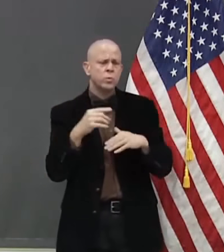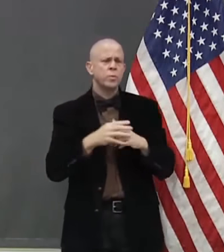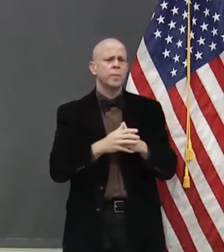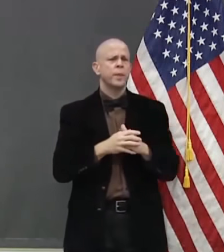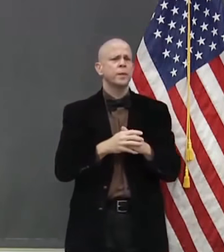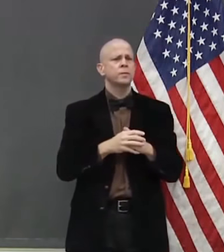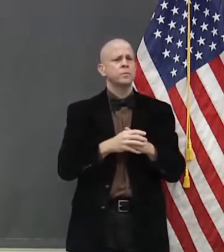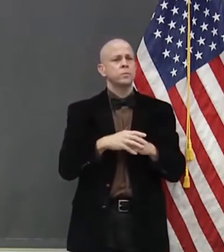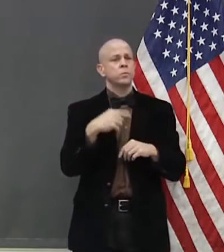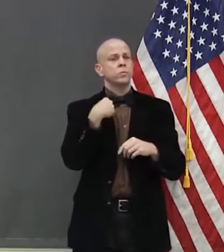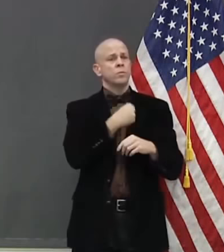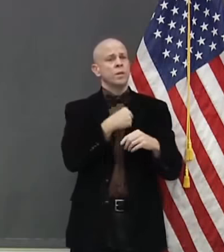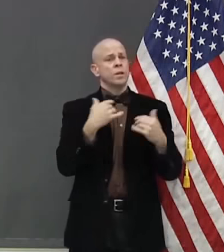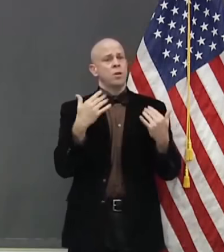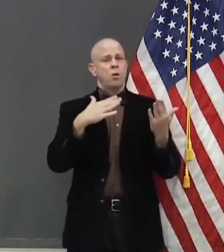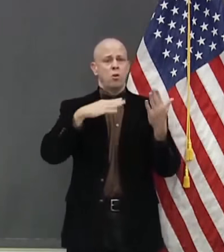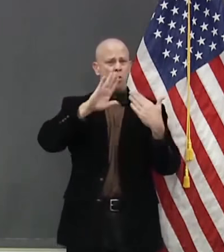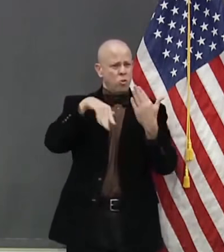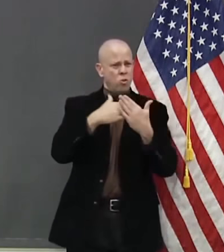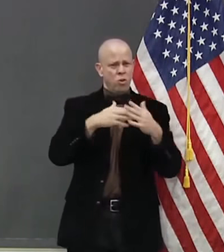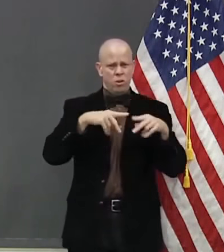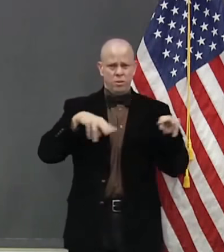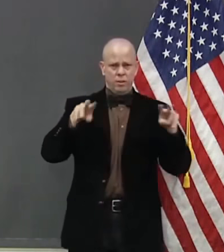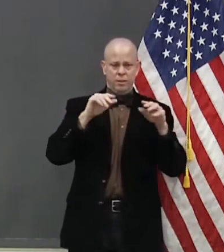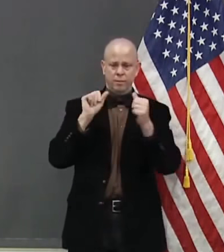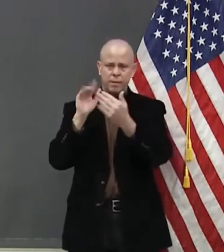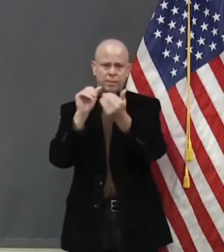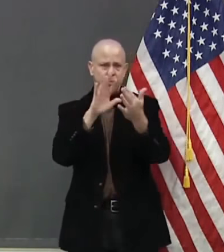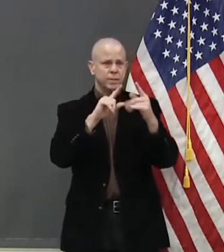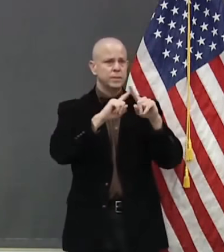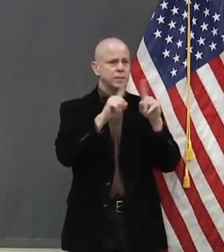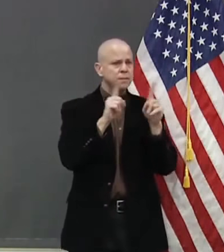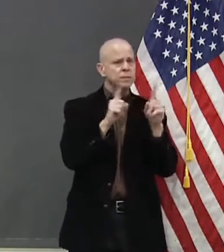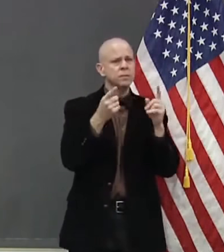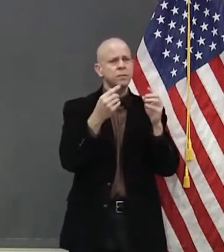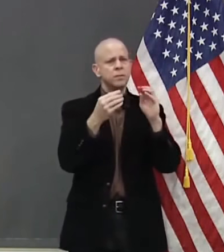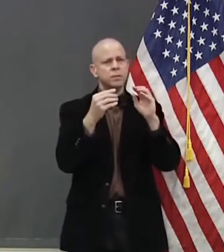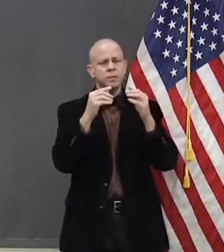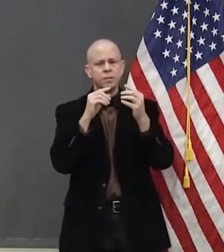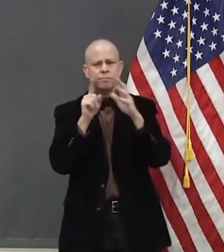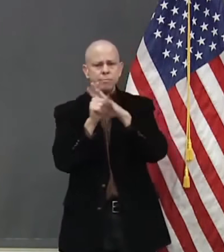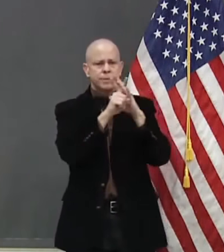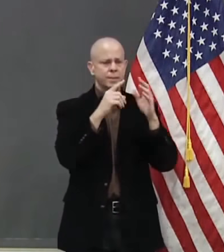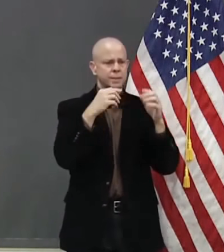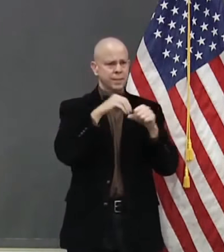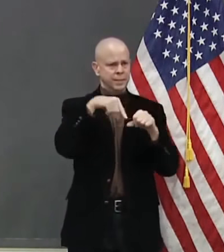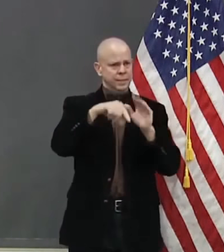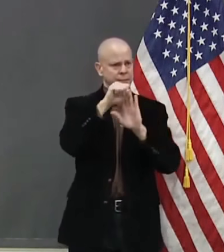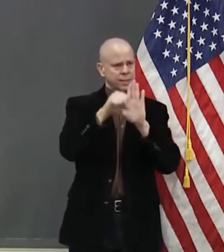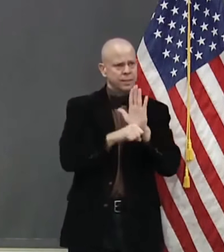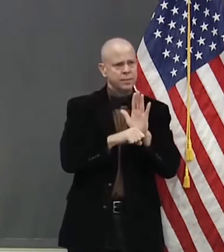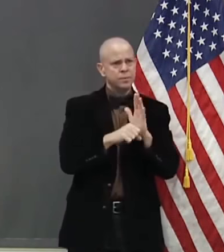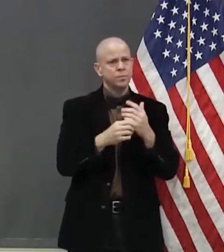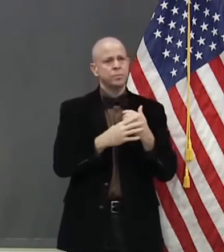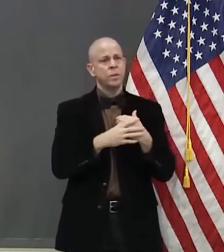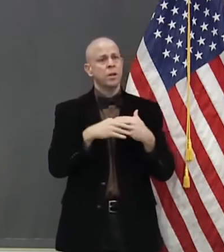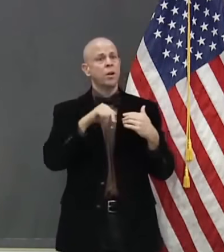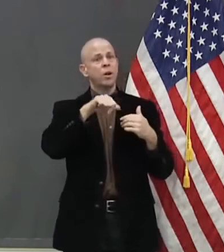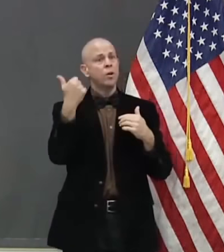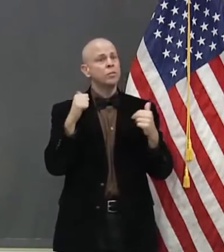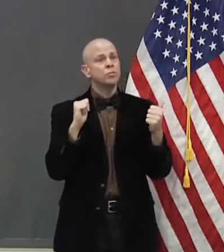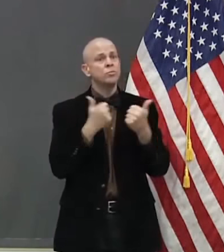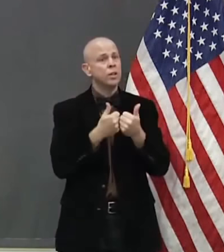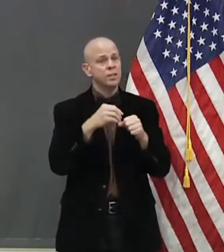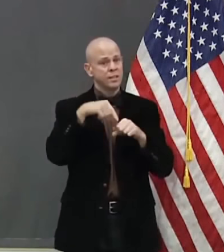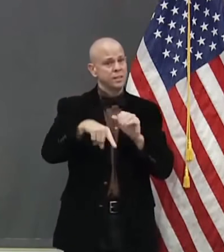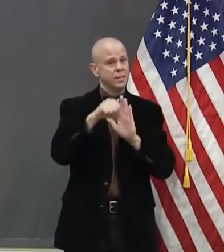increasing COVID cases in our states. The other challenge that states have is that we have to balance